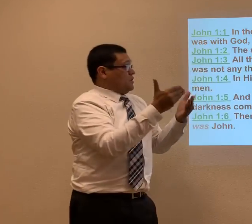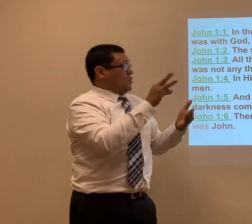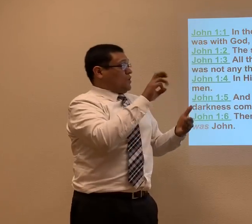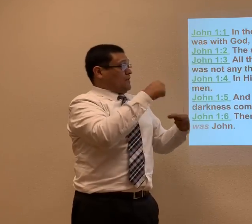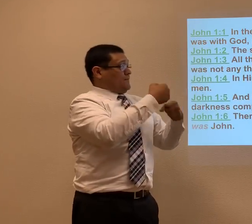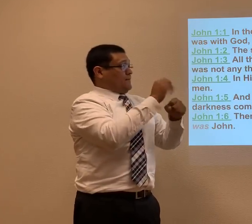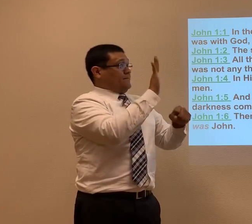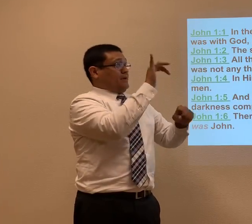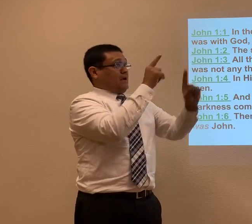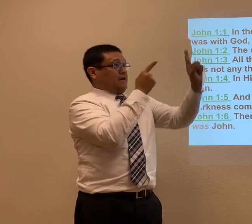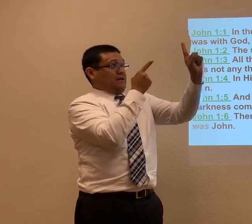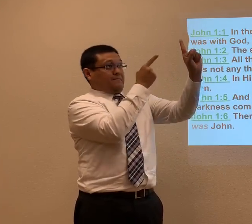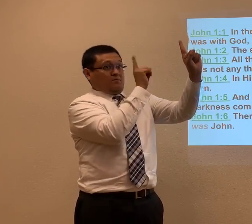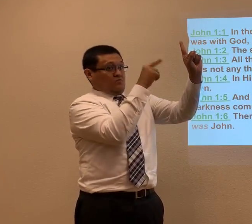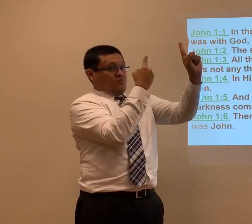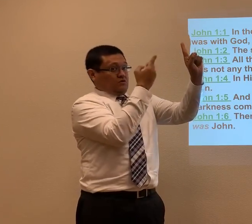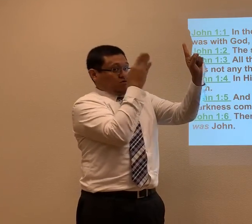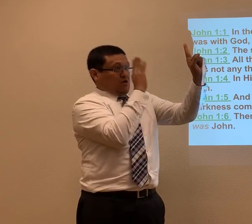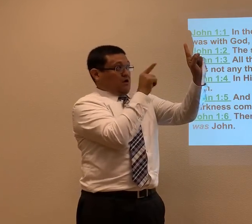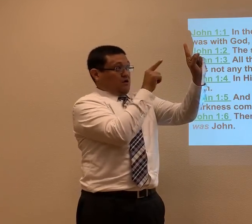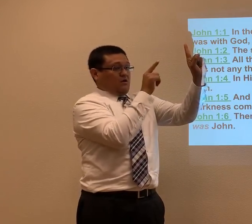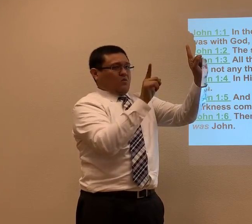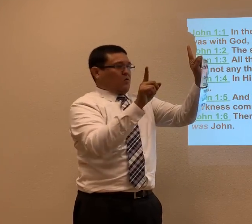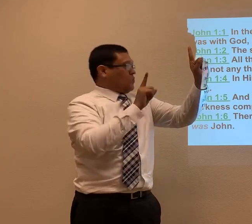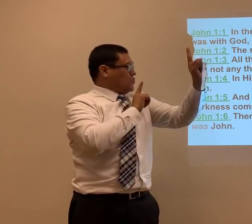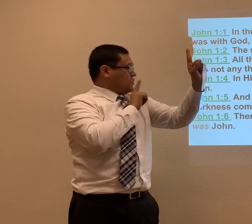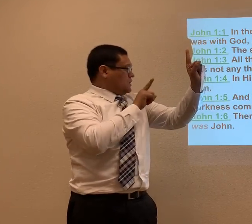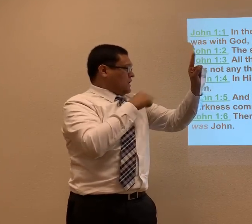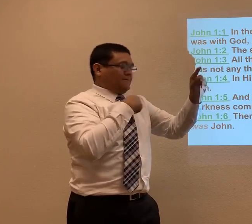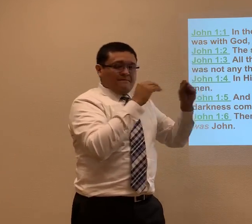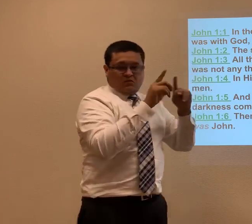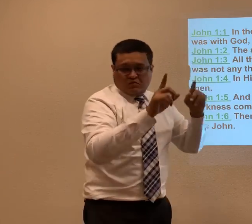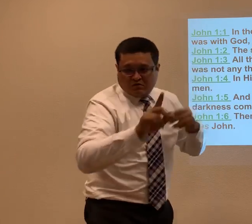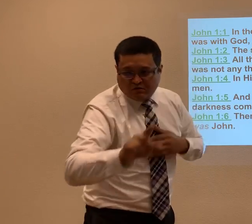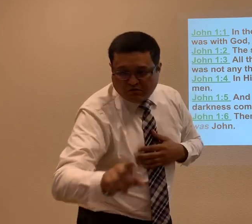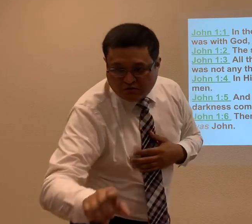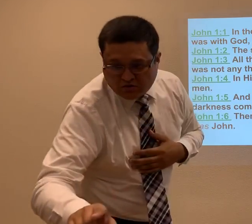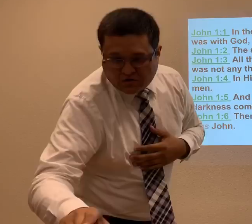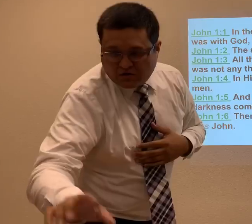All things were made by him. Only one person, him.